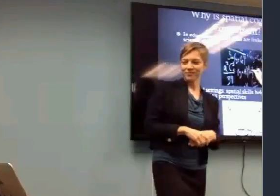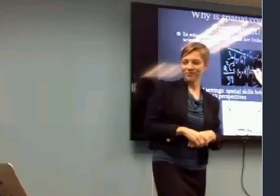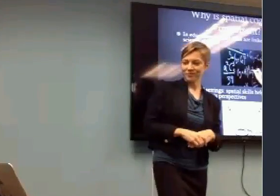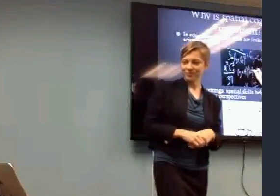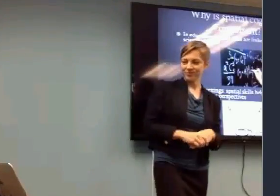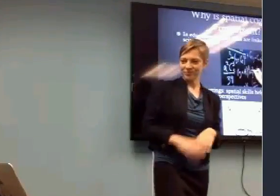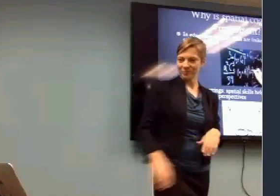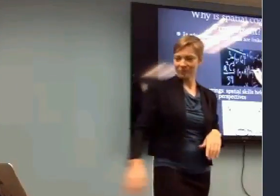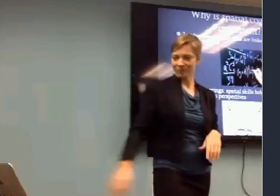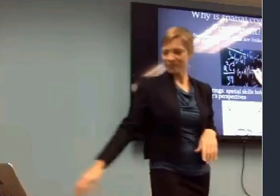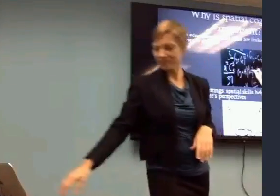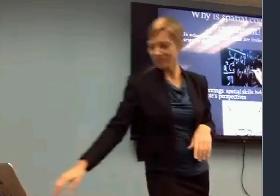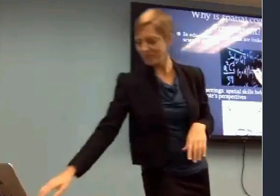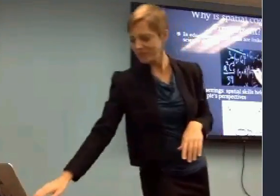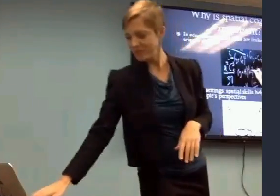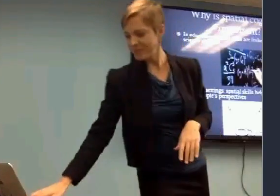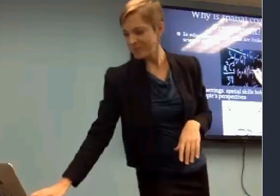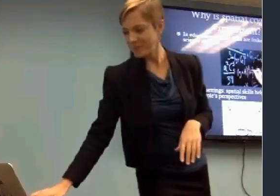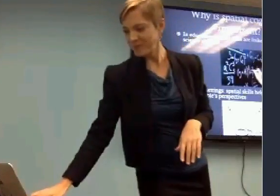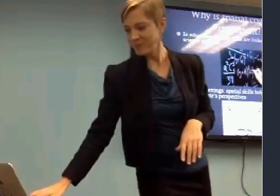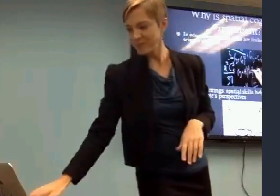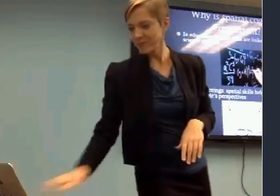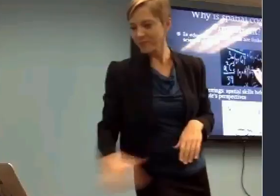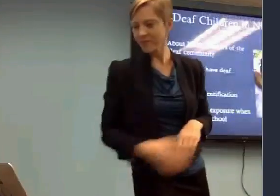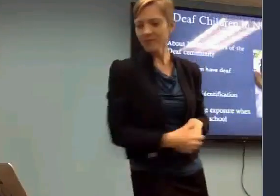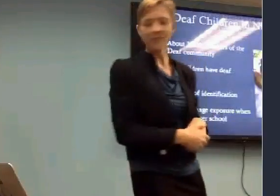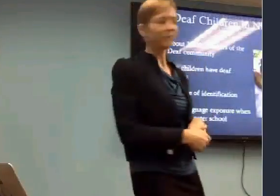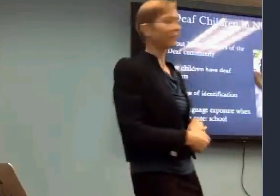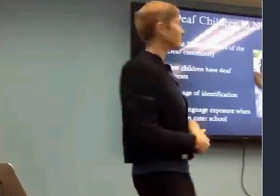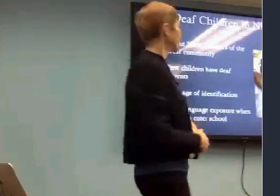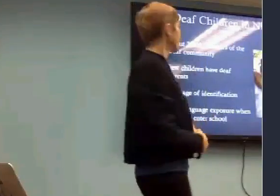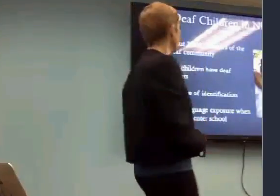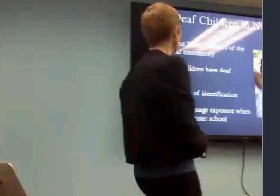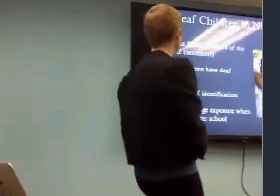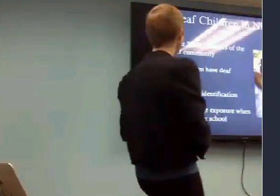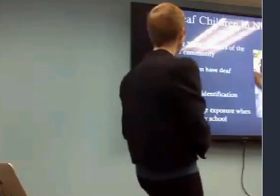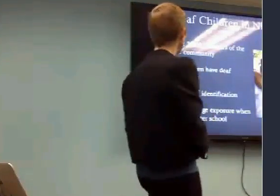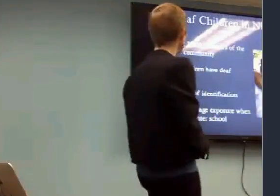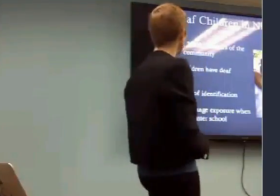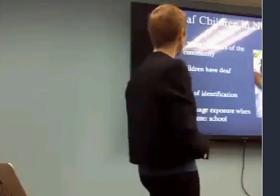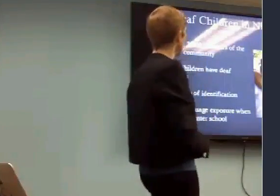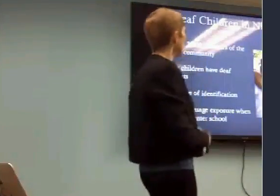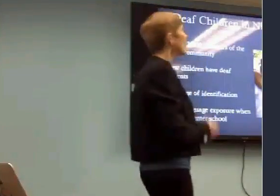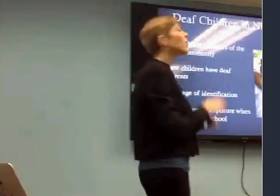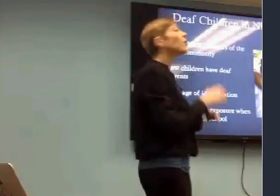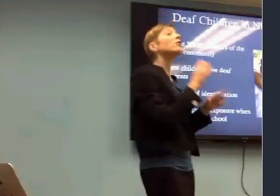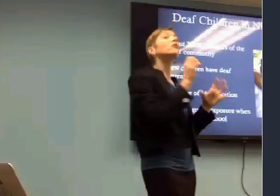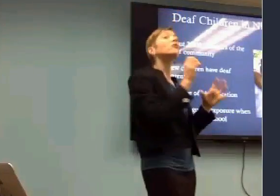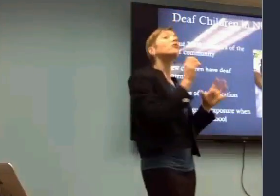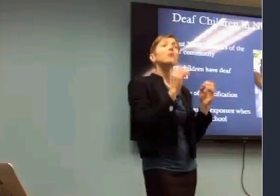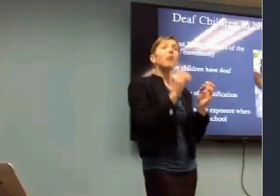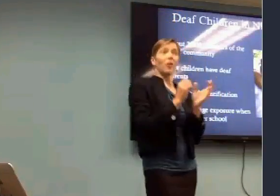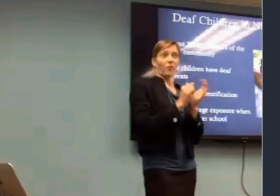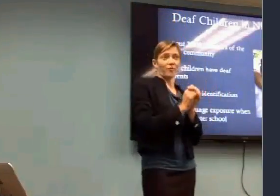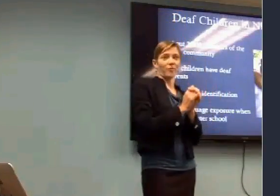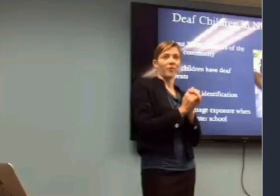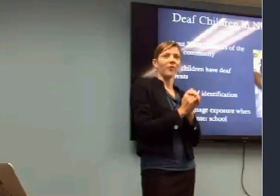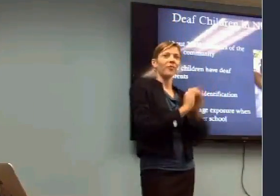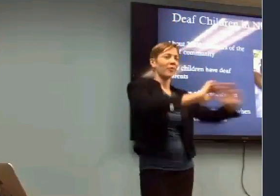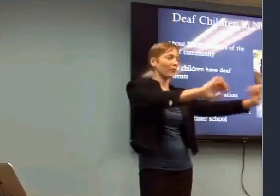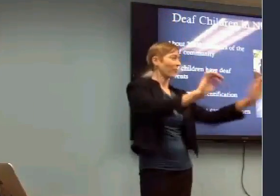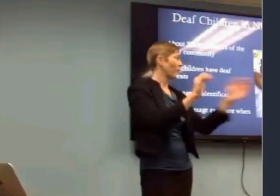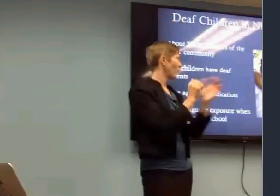important when we're trying to negotiate different social events, the ability to take on the person's perspective.